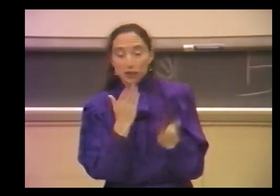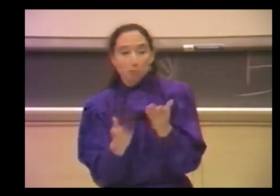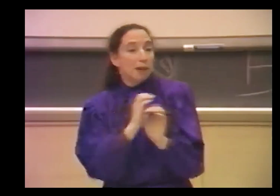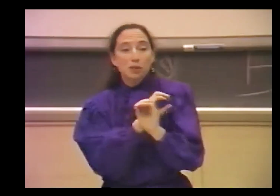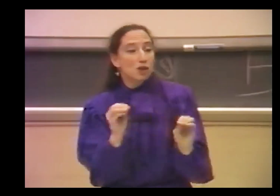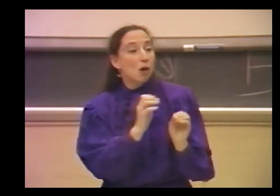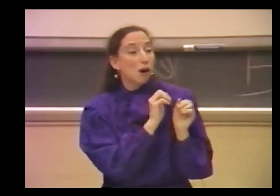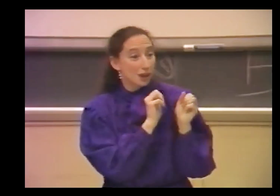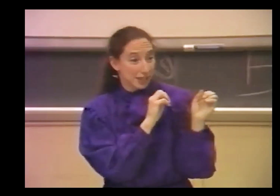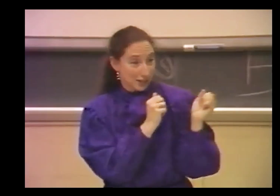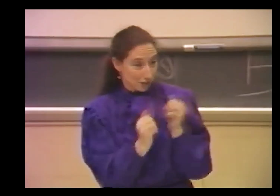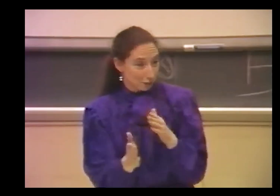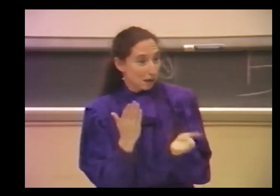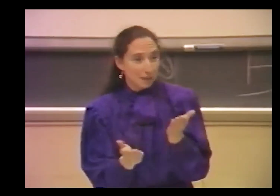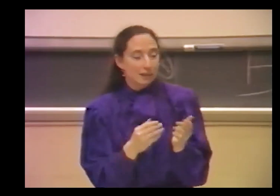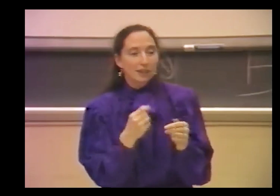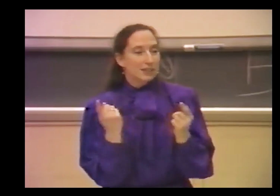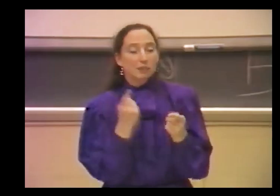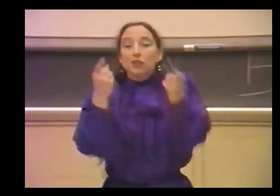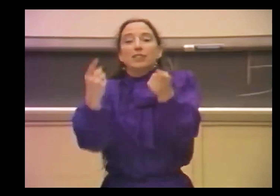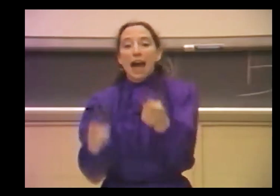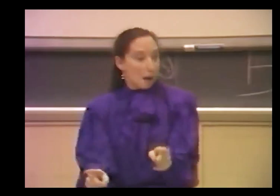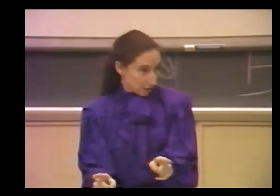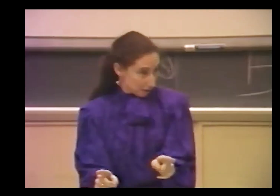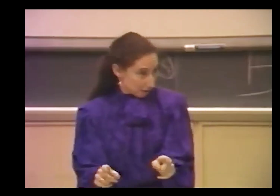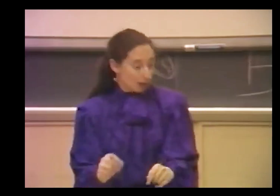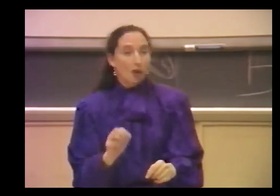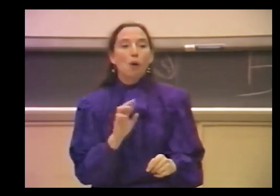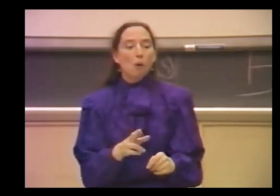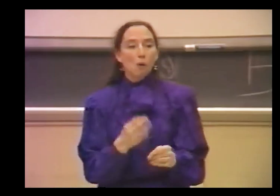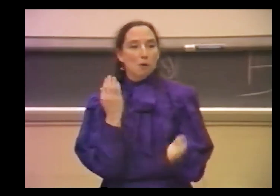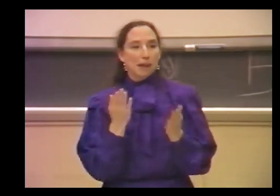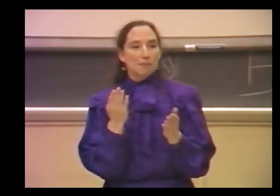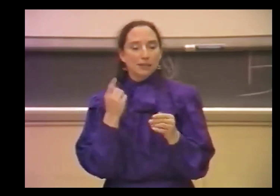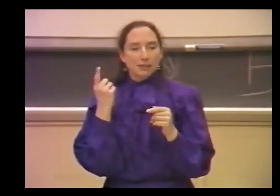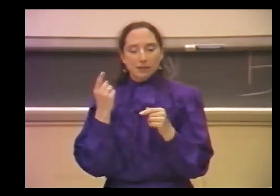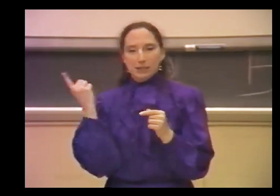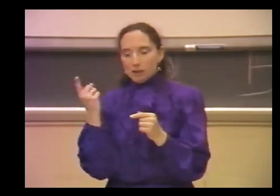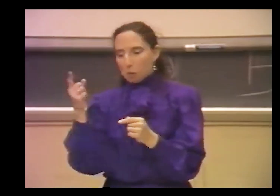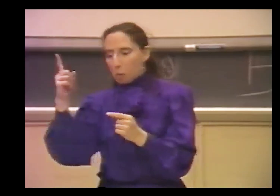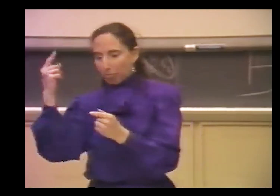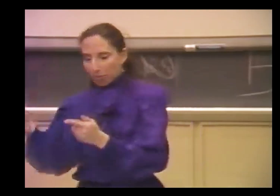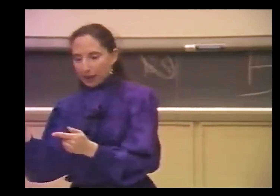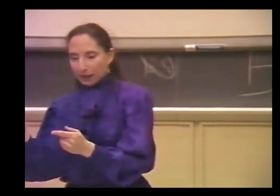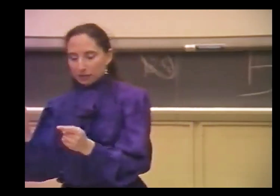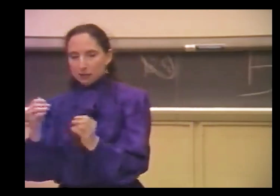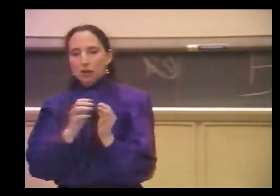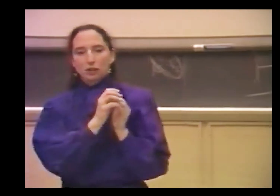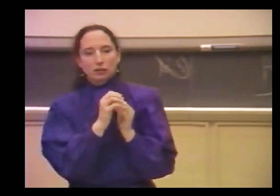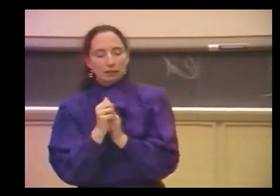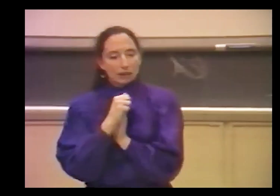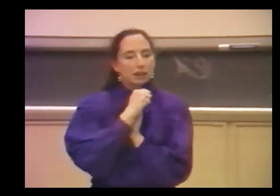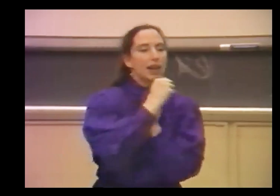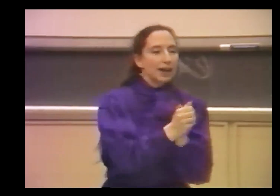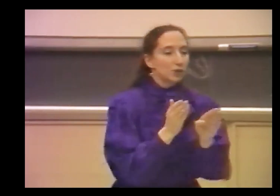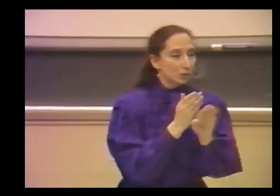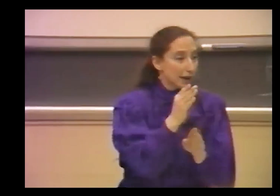causation. Maybe no causation. Maybe something just happened, or maybe one thing led directly